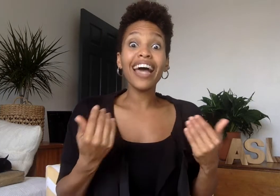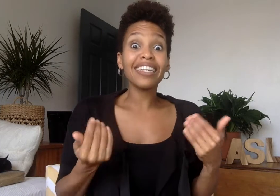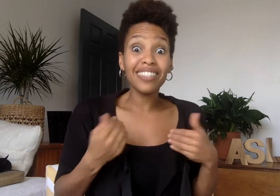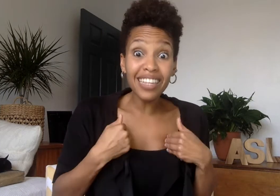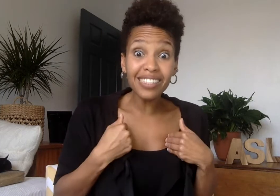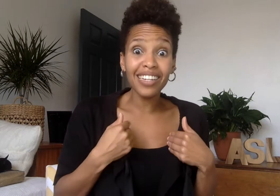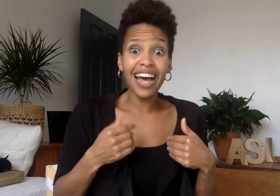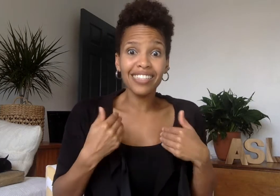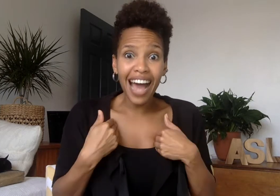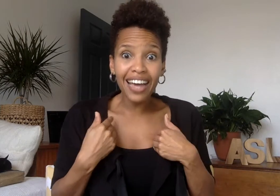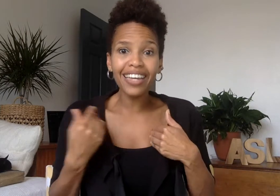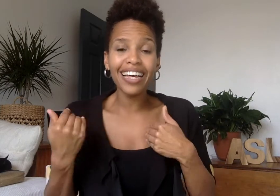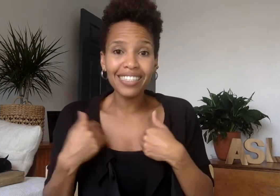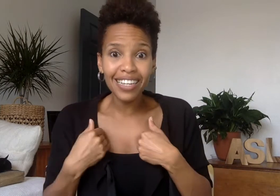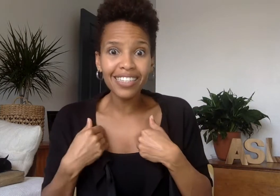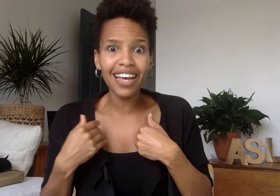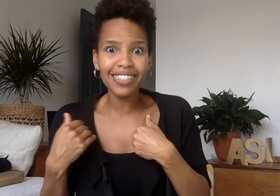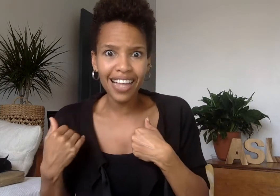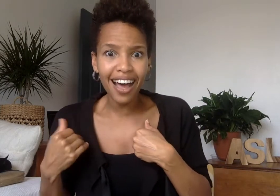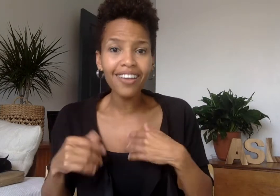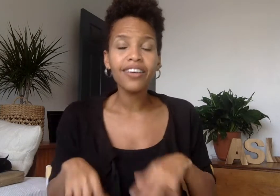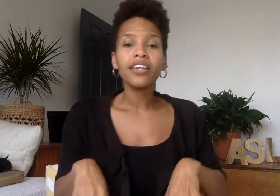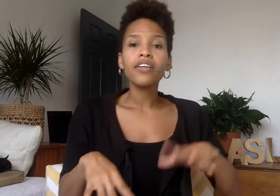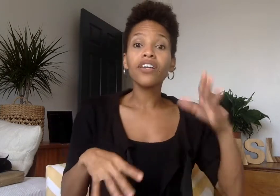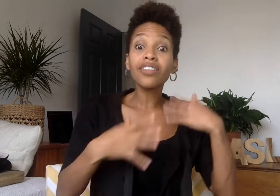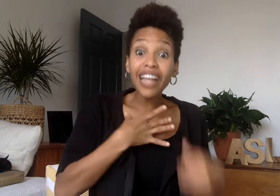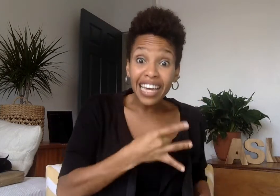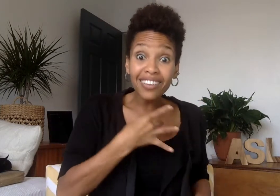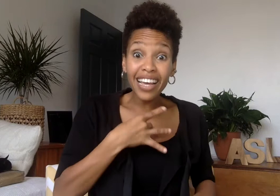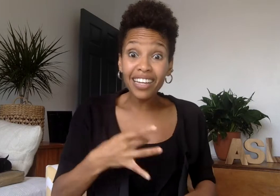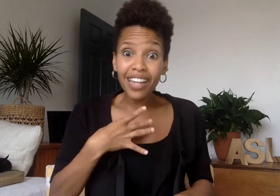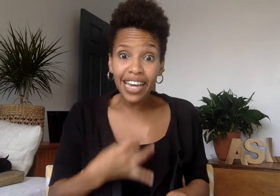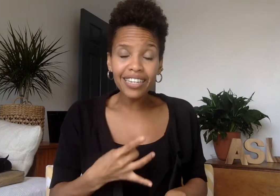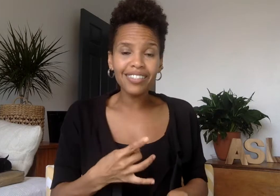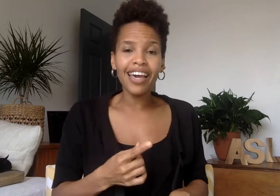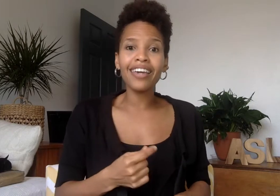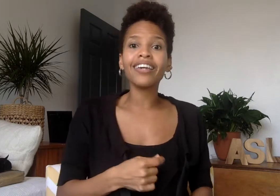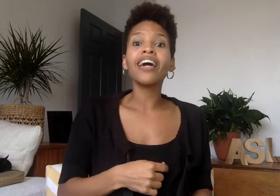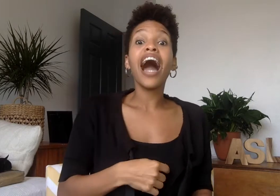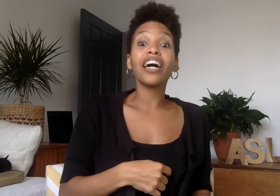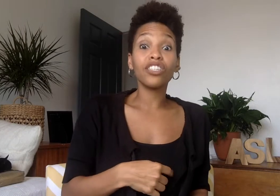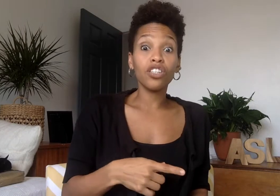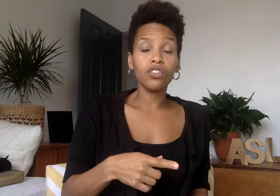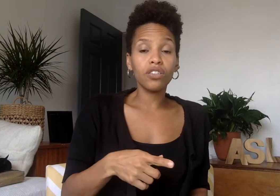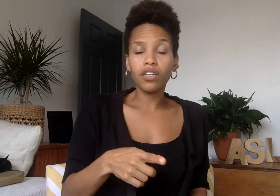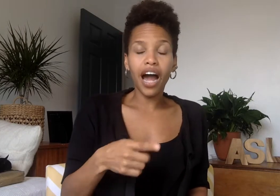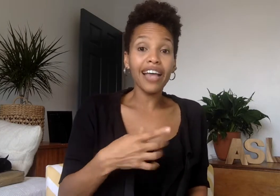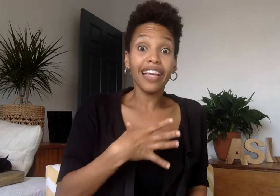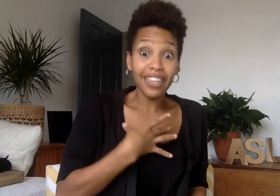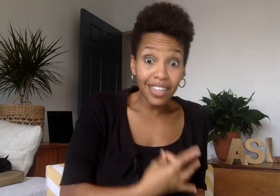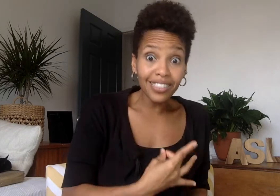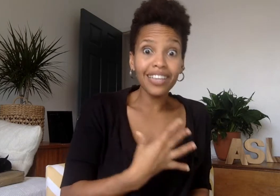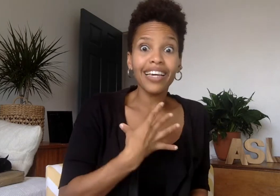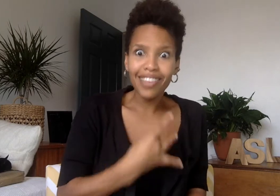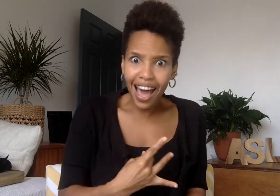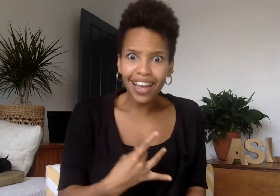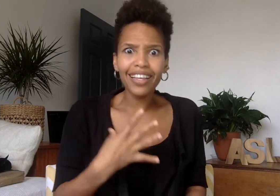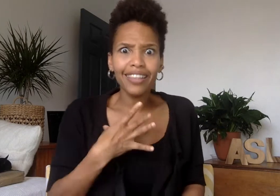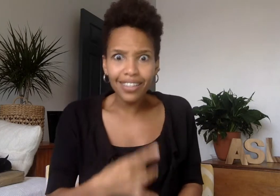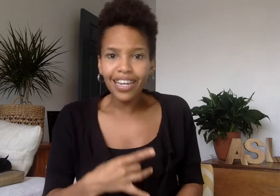has this, it has that, it has this, it has that. The like is saying I like this, I like that, I like this, I